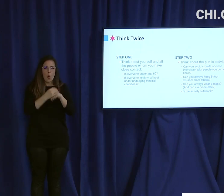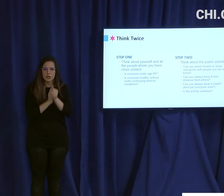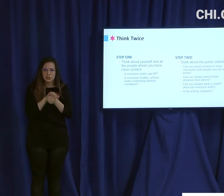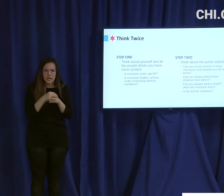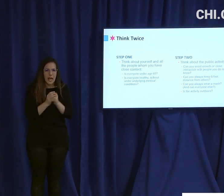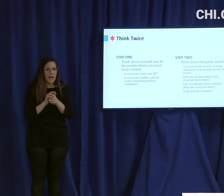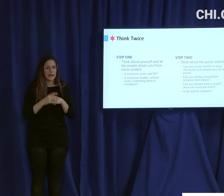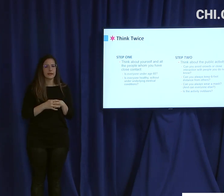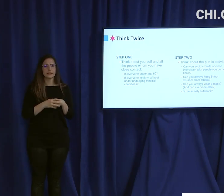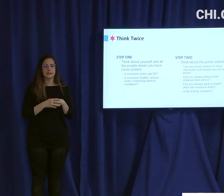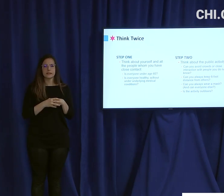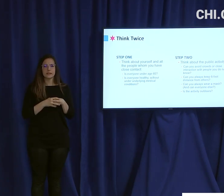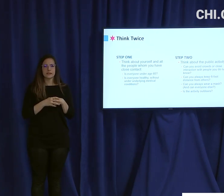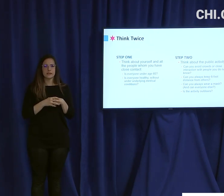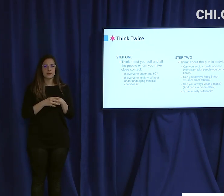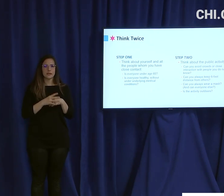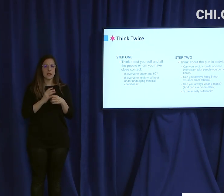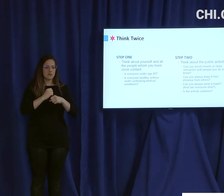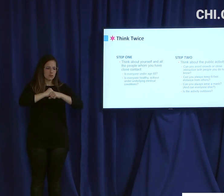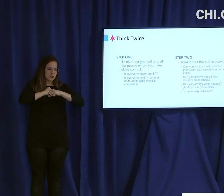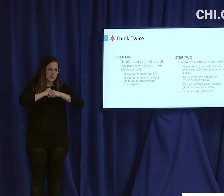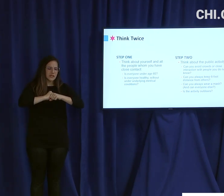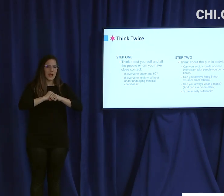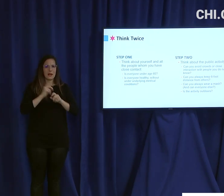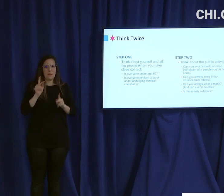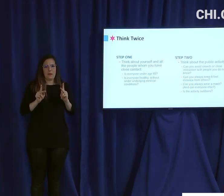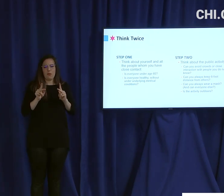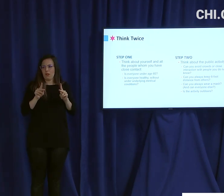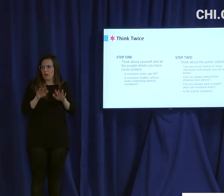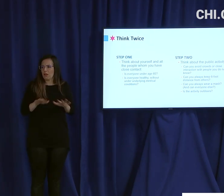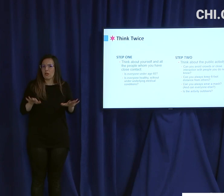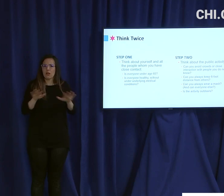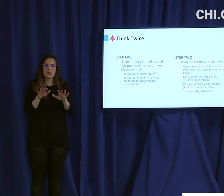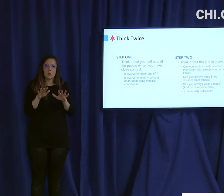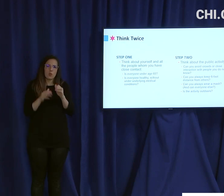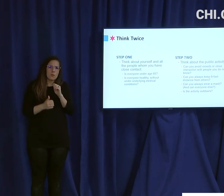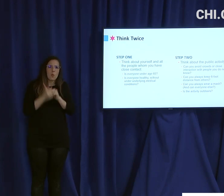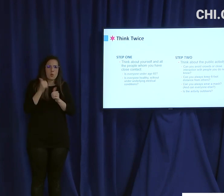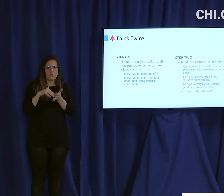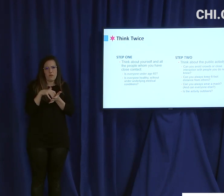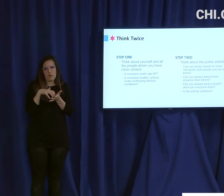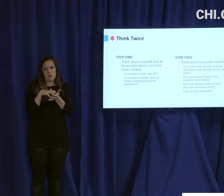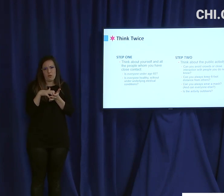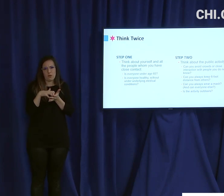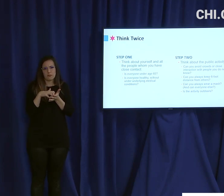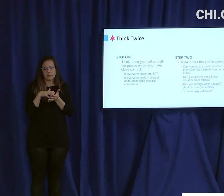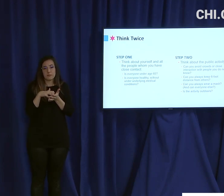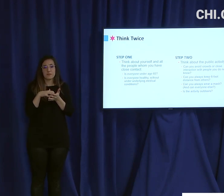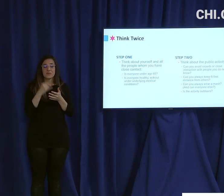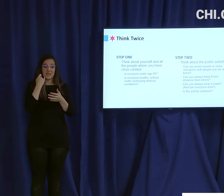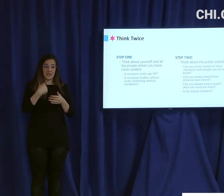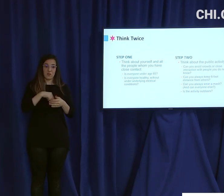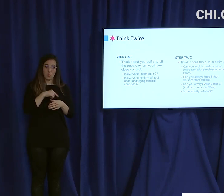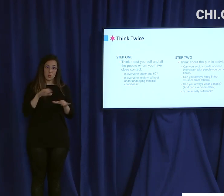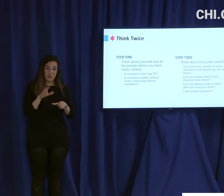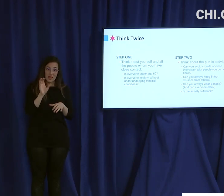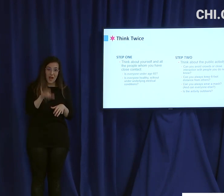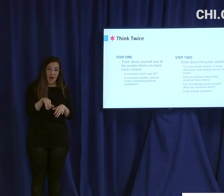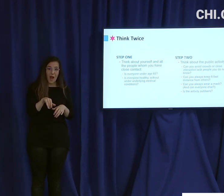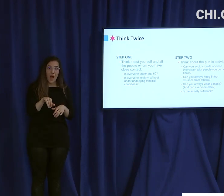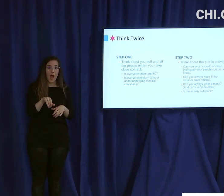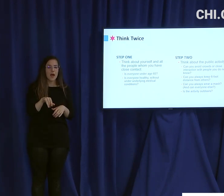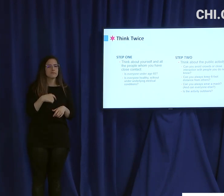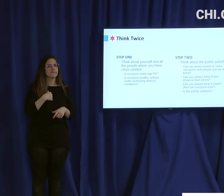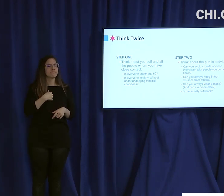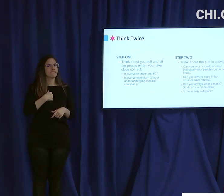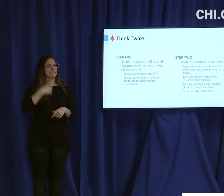and protect those among us who are most vulnerable. If we do that, I'm confident we will continue to